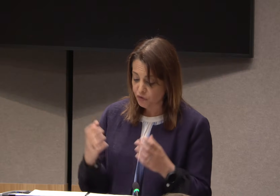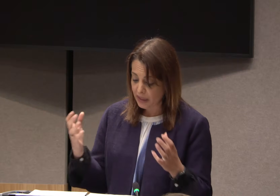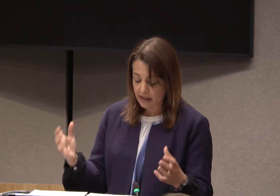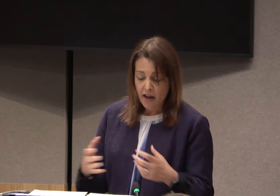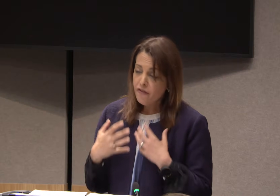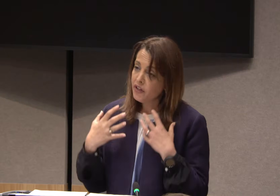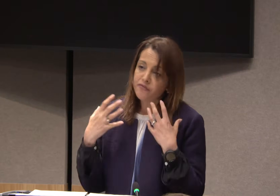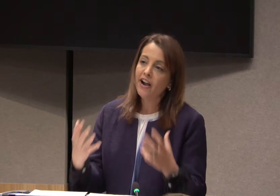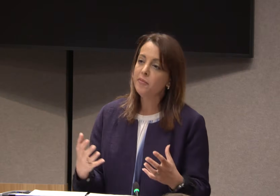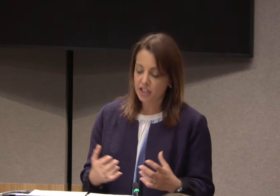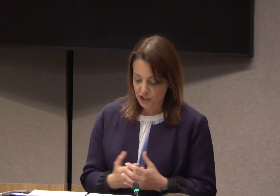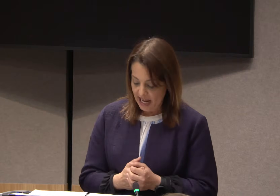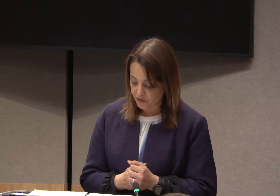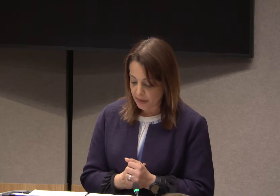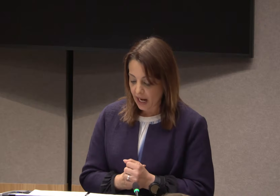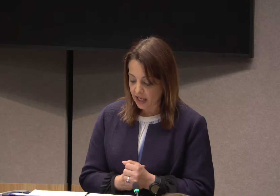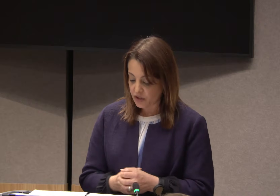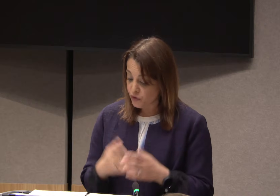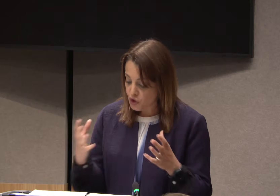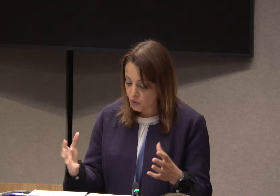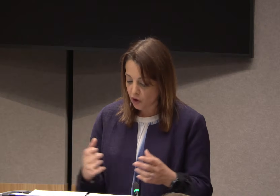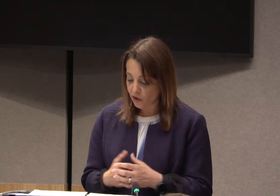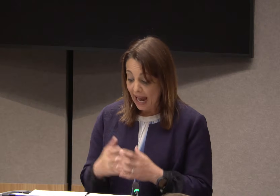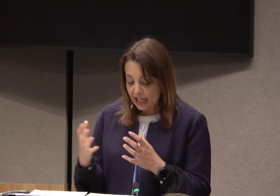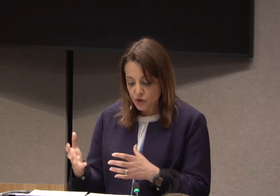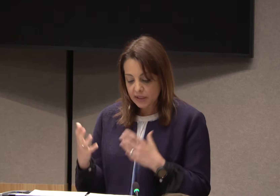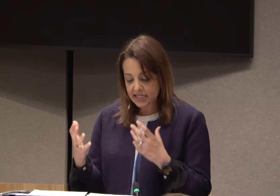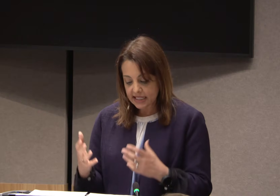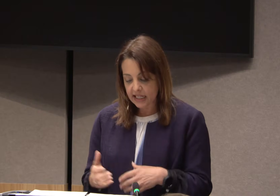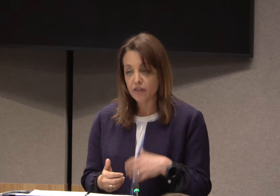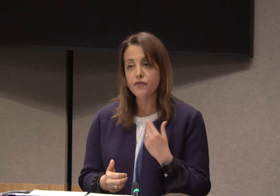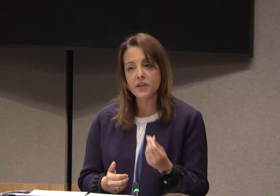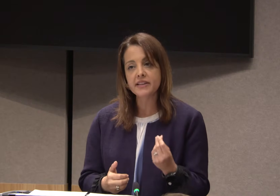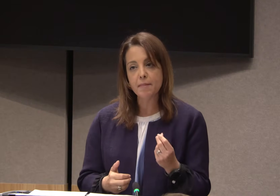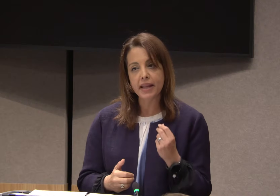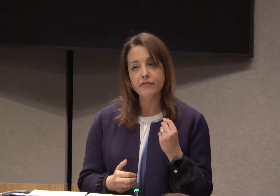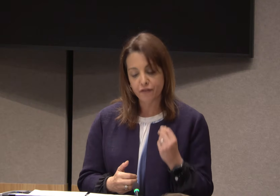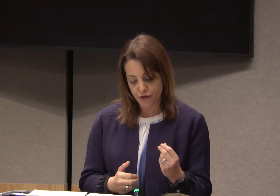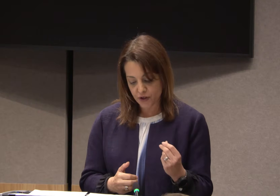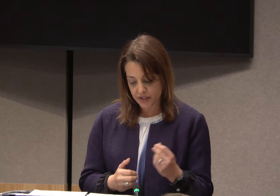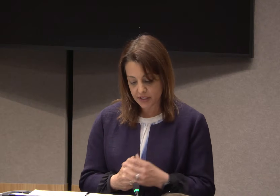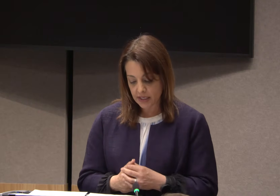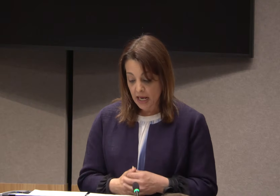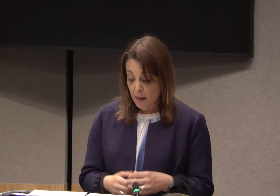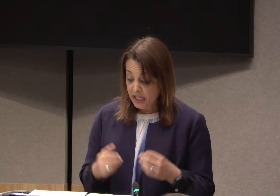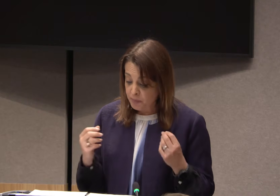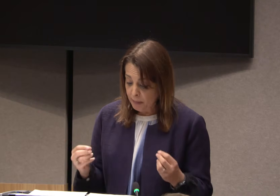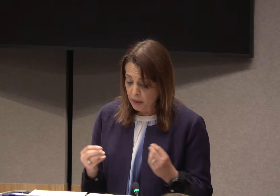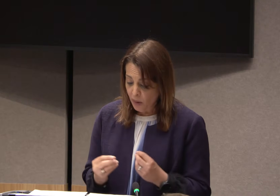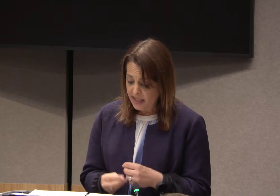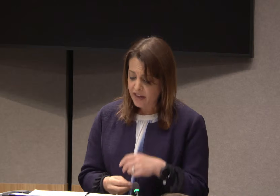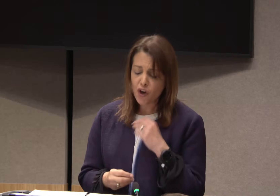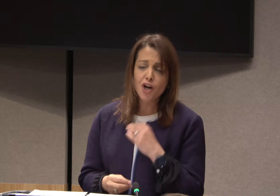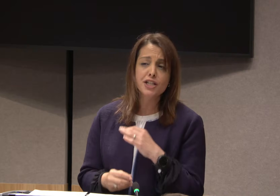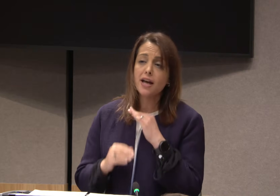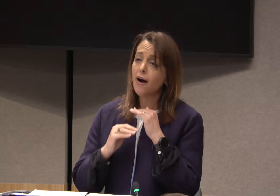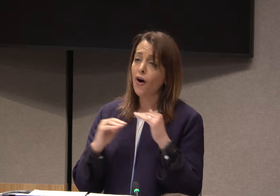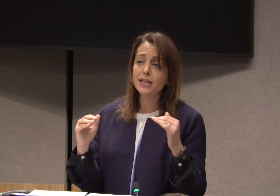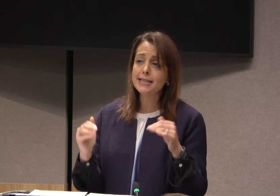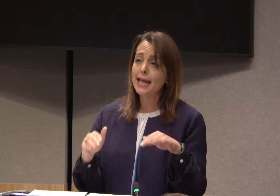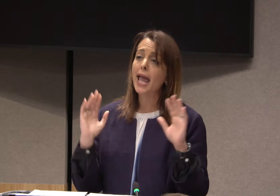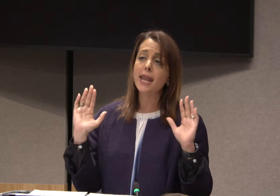Taff, which feel very much left behind for too long, actually see and feel that benefit first? Because people in Wales have